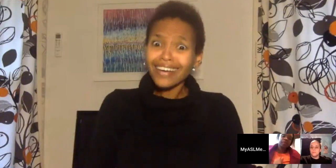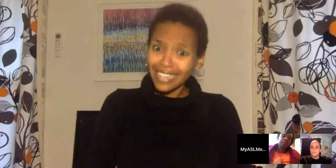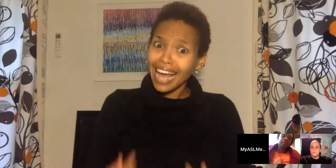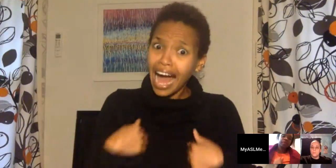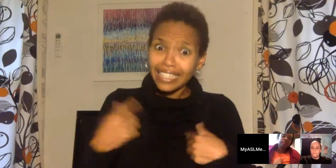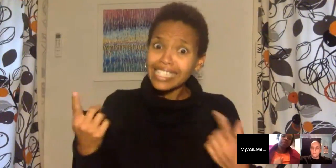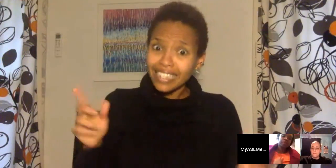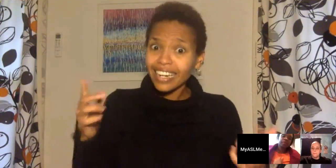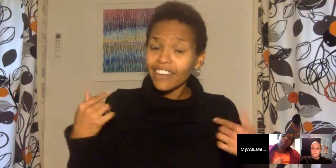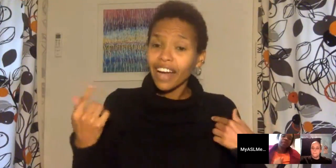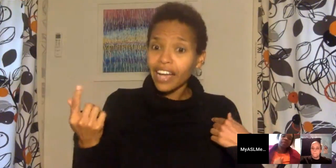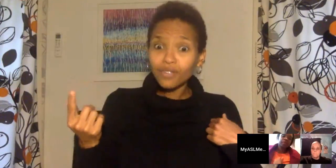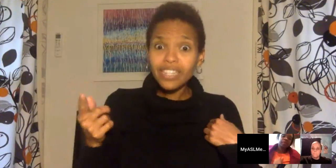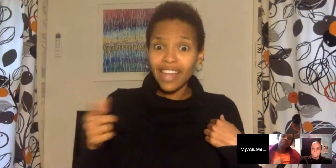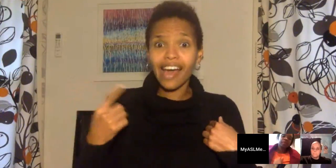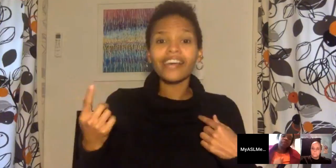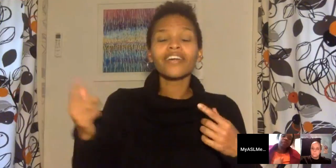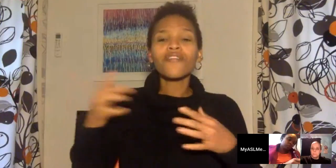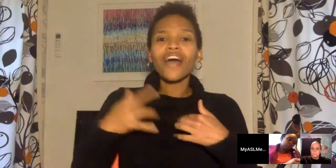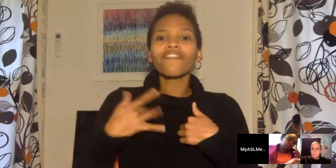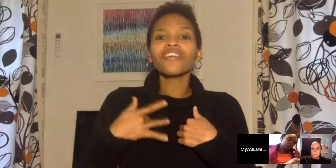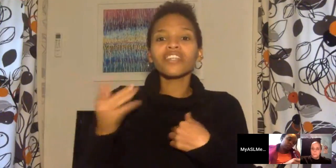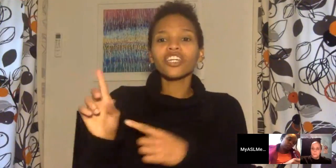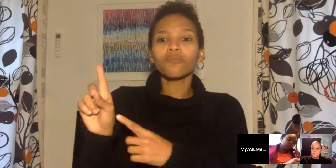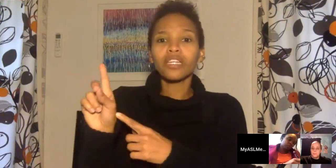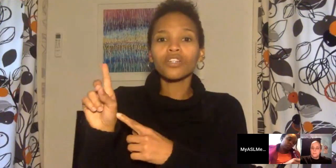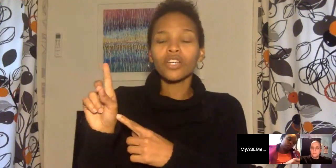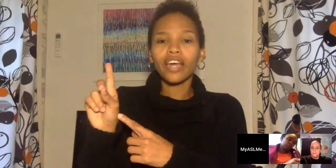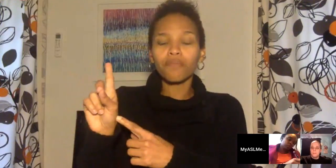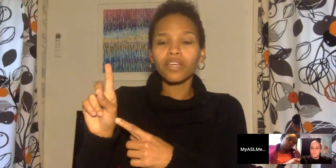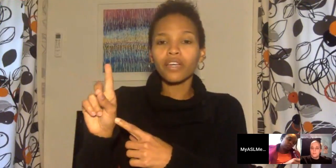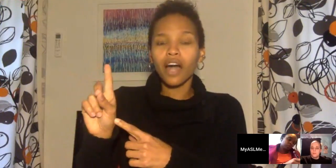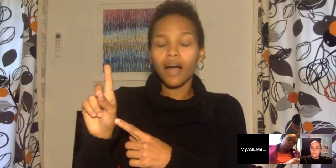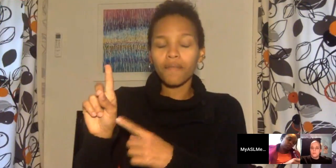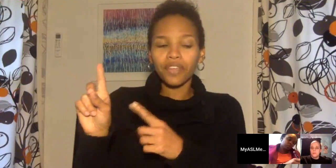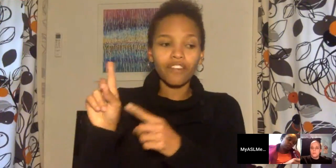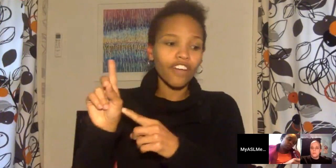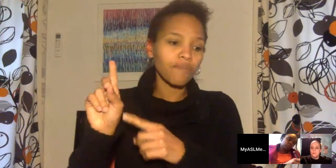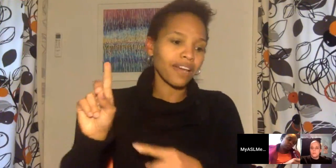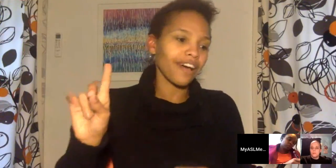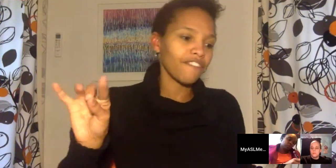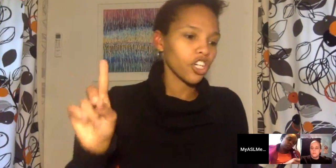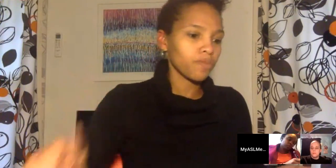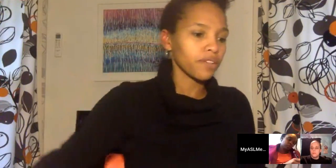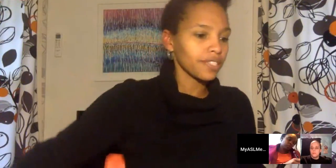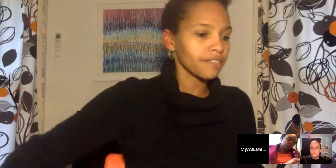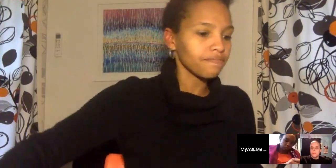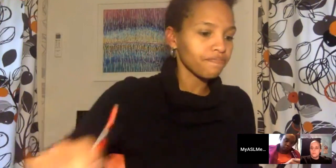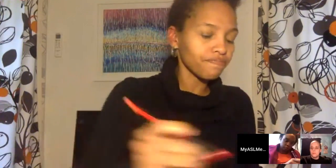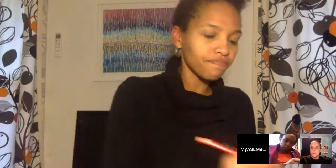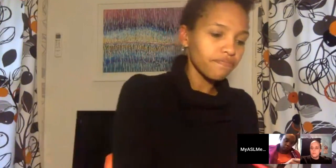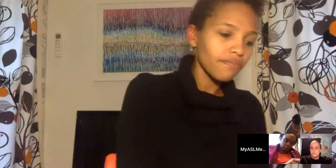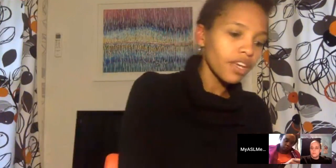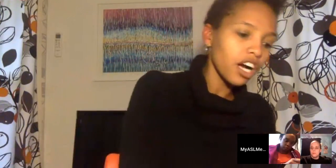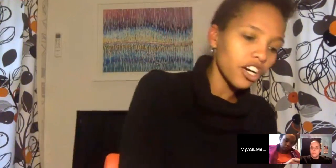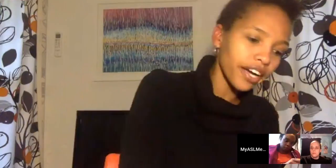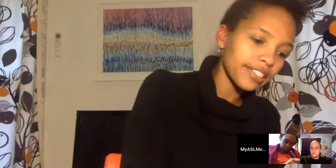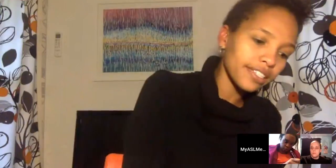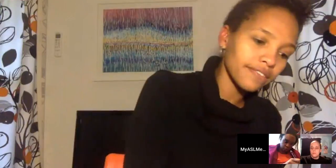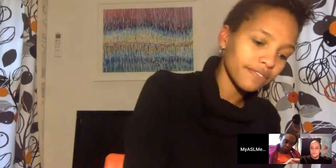yeah, I did that. That feeling can be conveyed by that fingerspell did. All right.